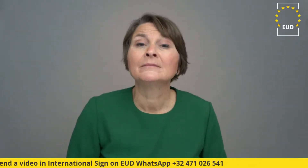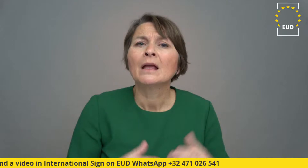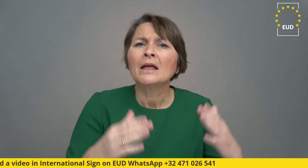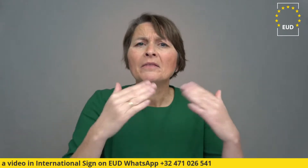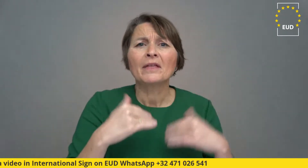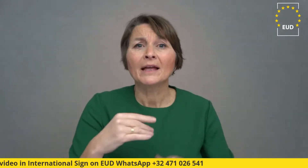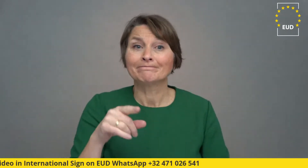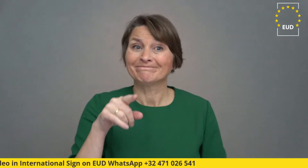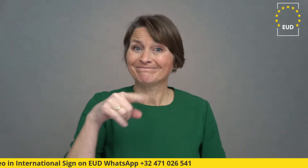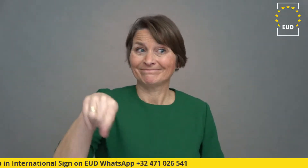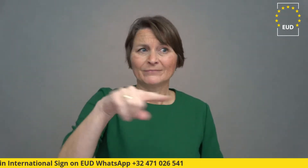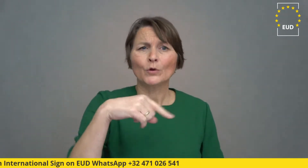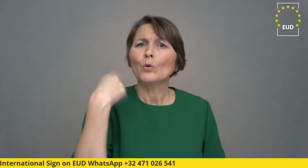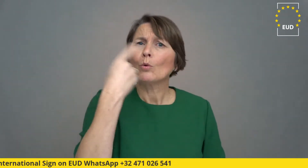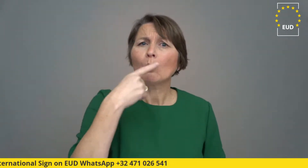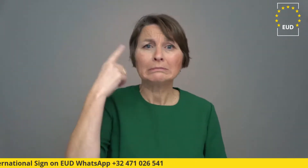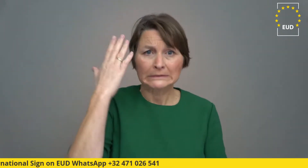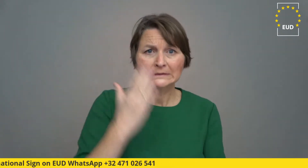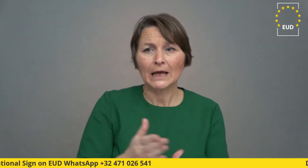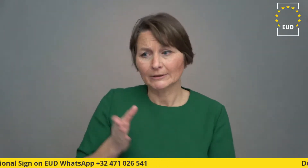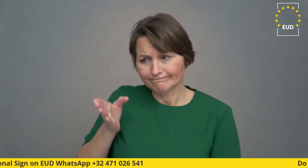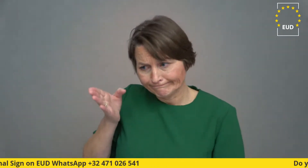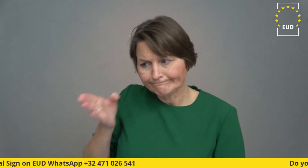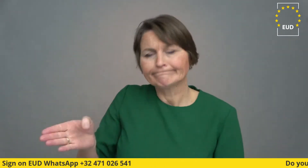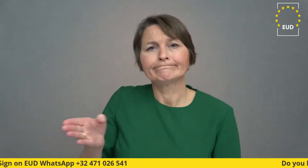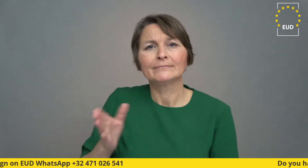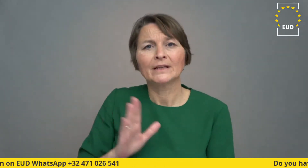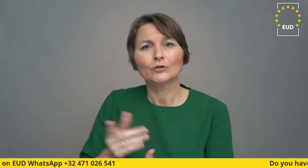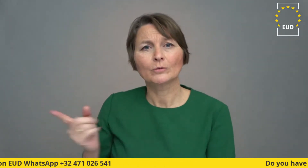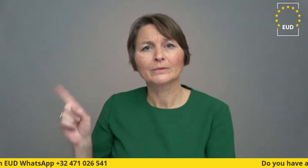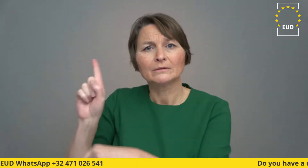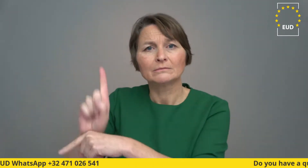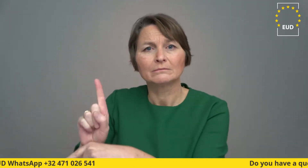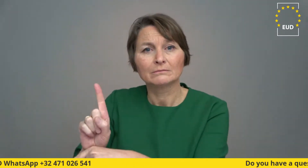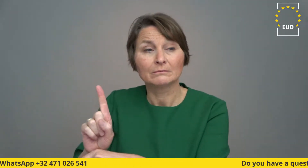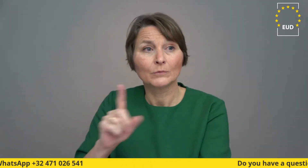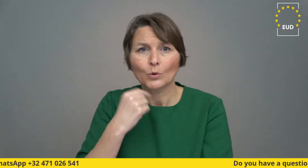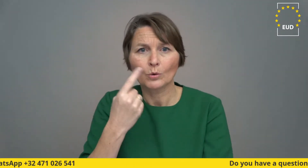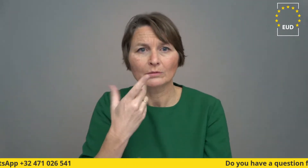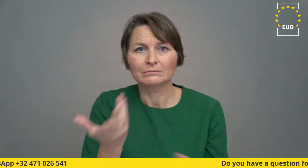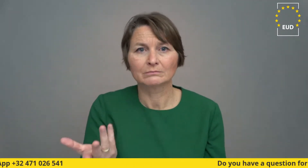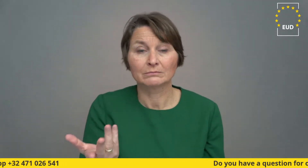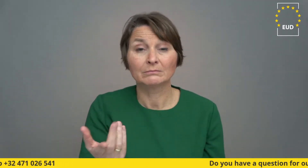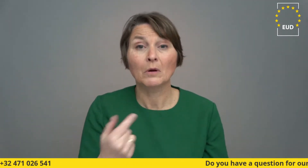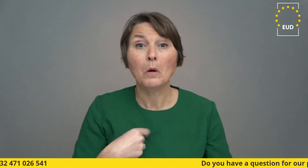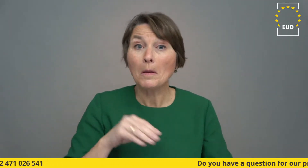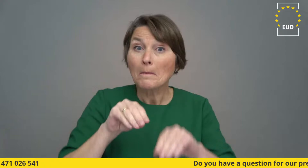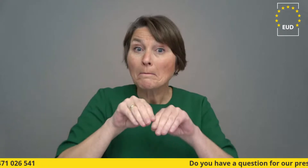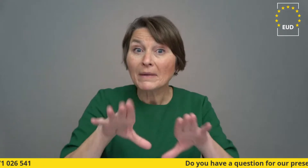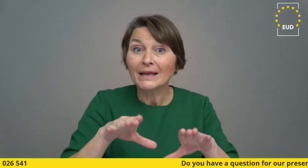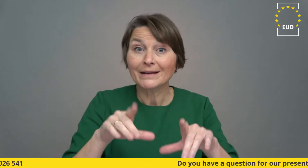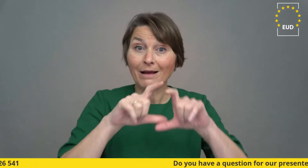quality level interpretation and doing the actual work. We also need to look